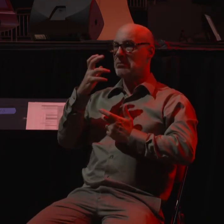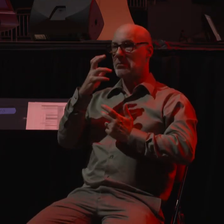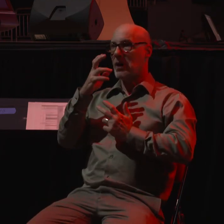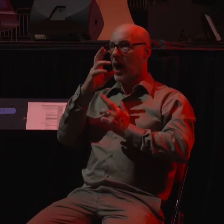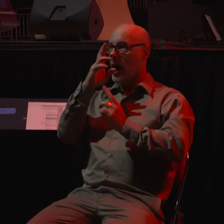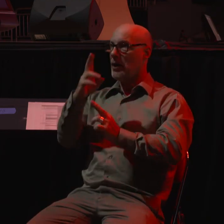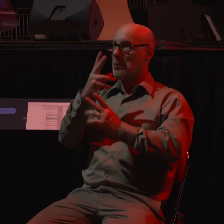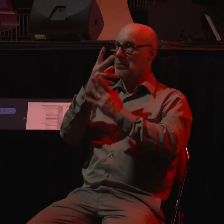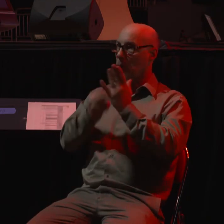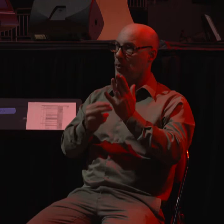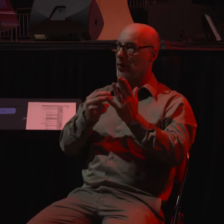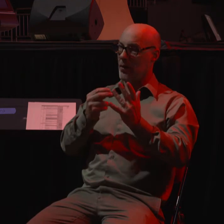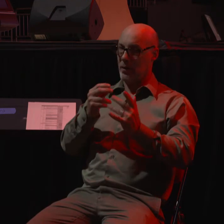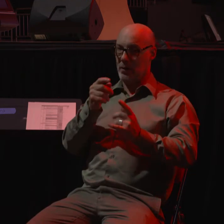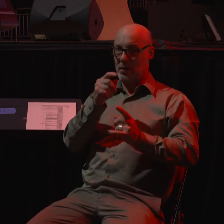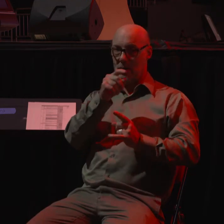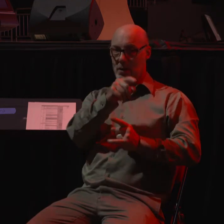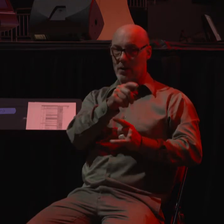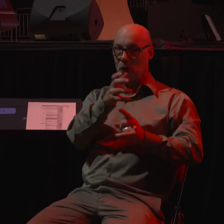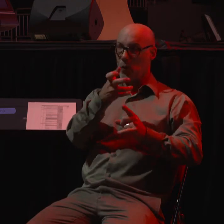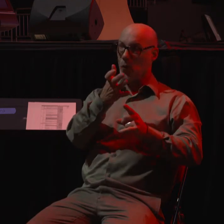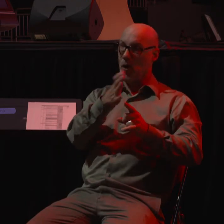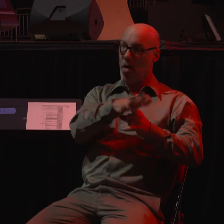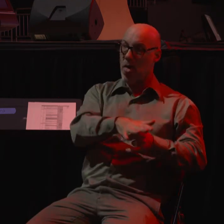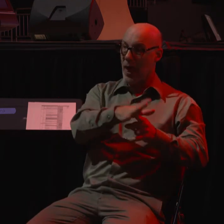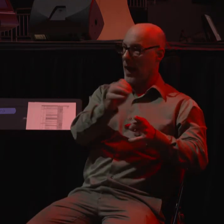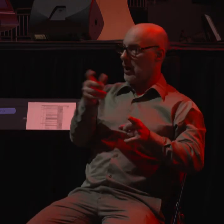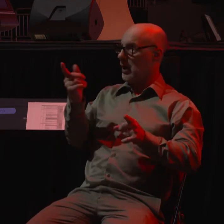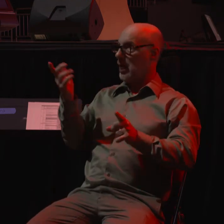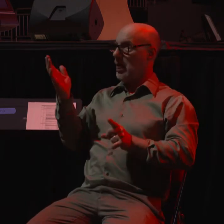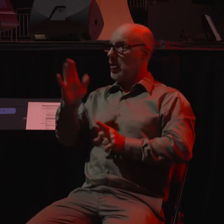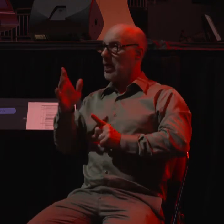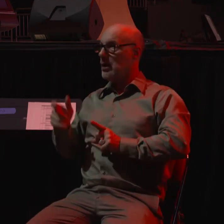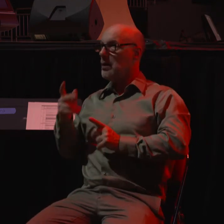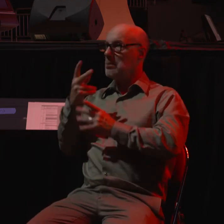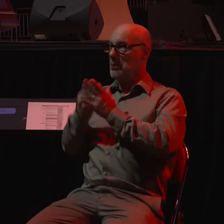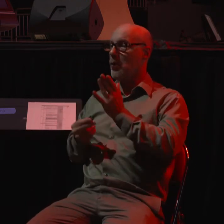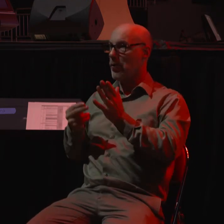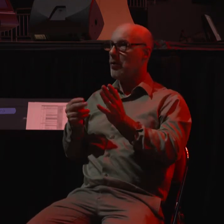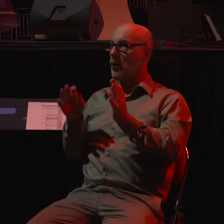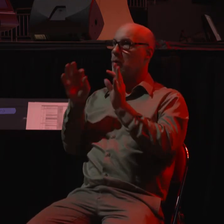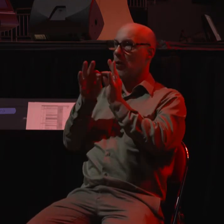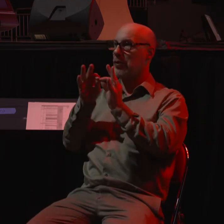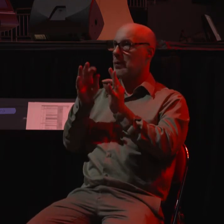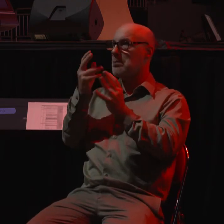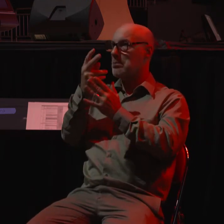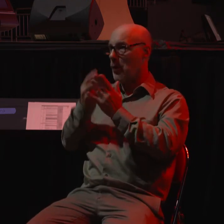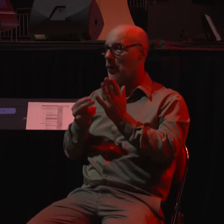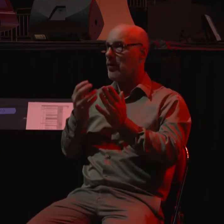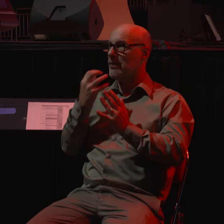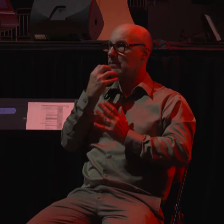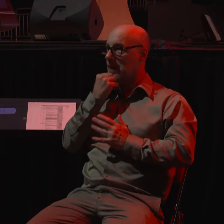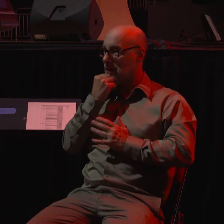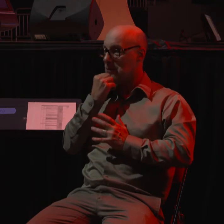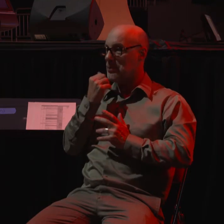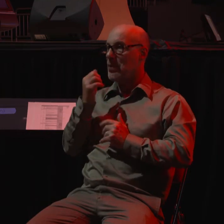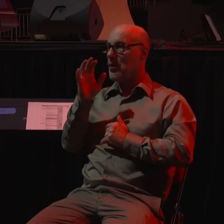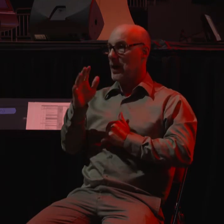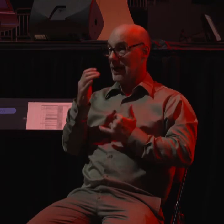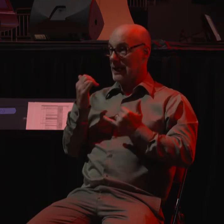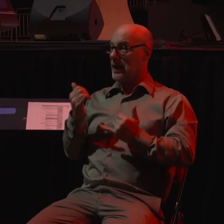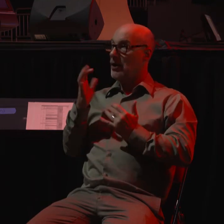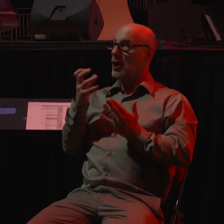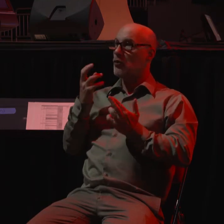question. Assume there may be some people here who've never read Dr. King or anything about him. Just maybe one quick recommendation for someone